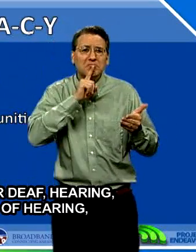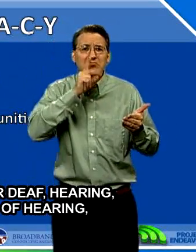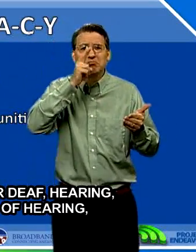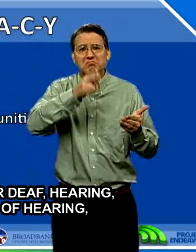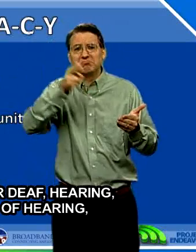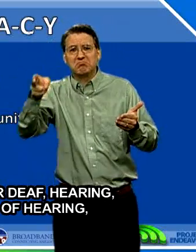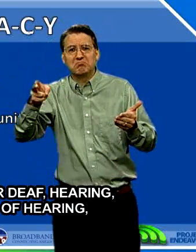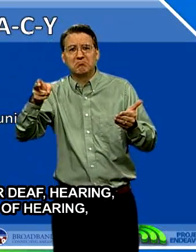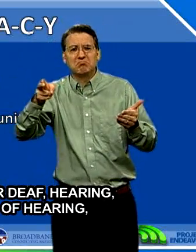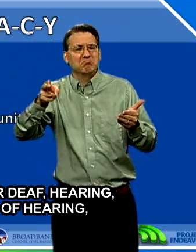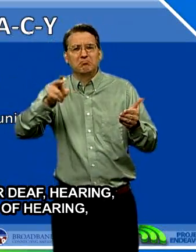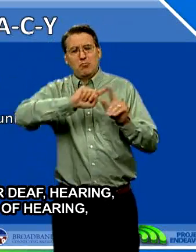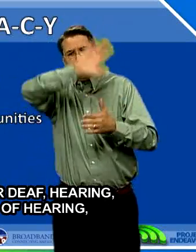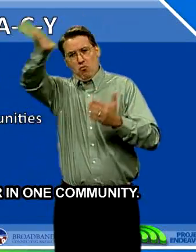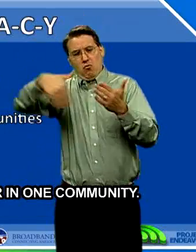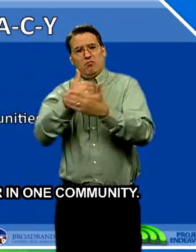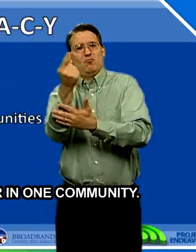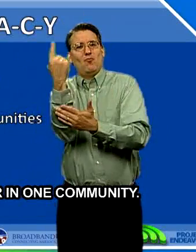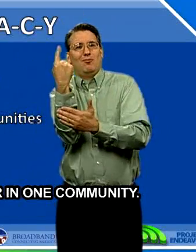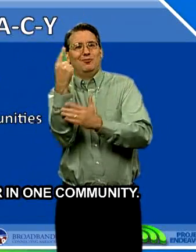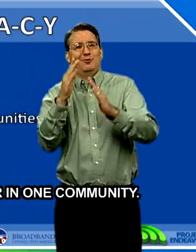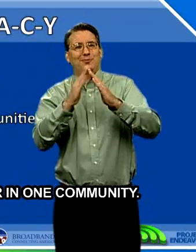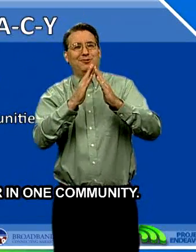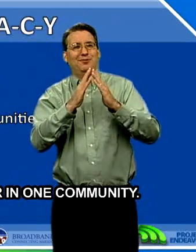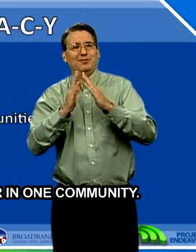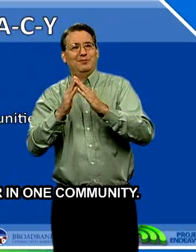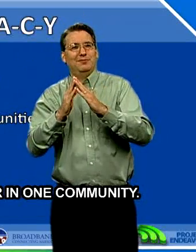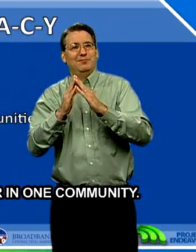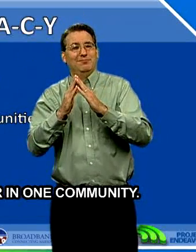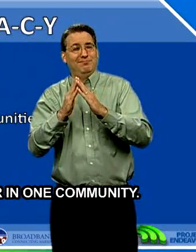hearing, all together in one community.